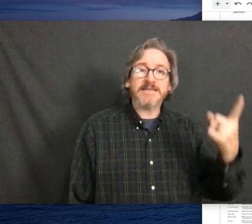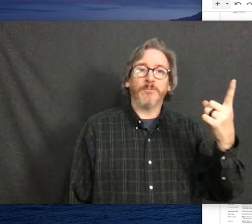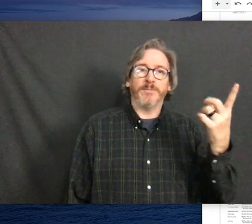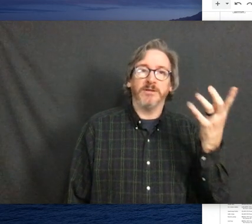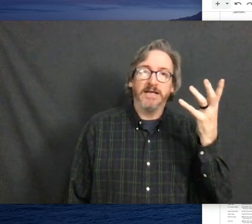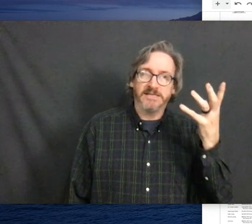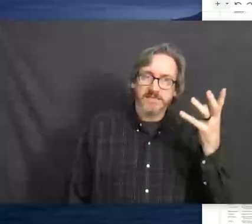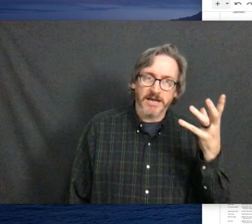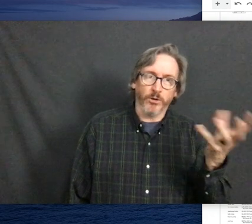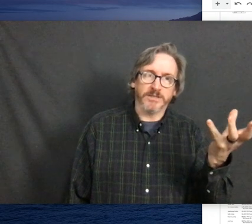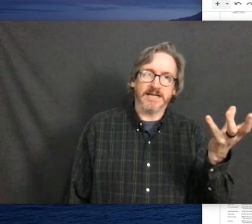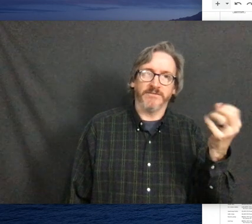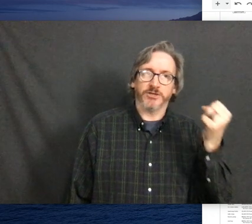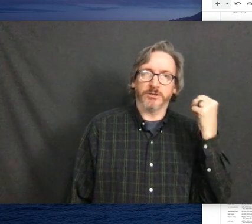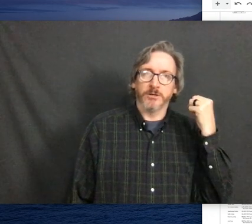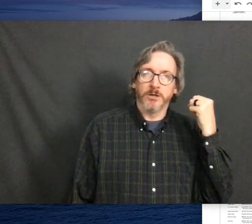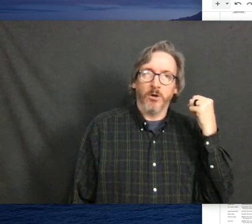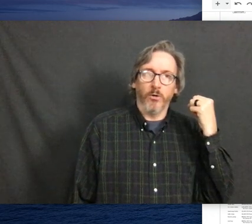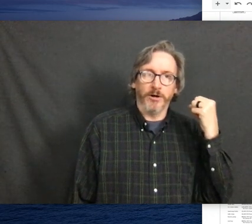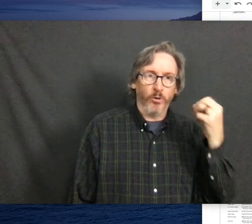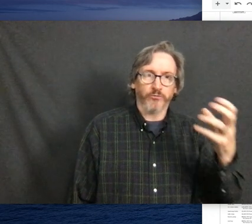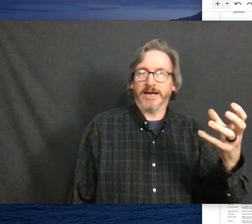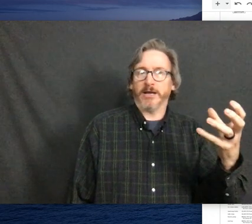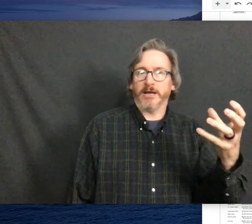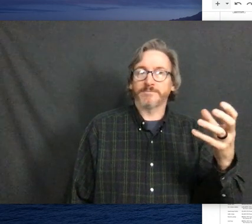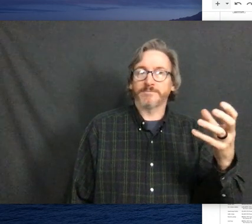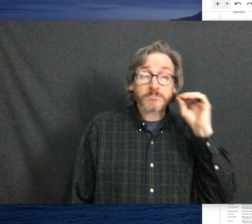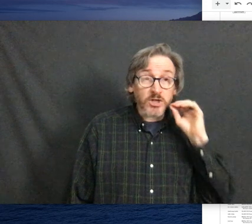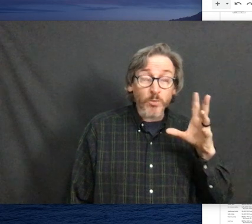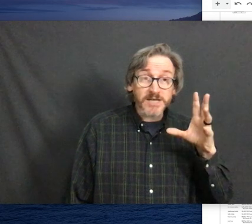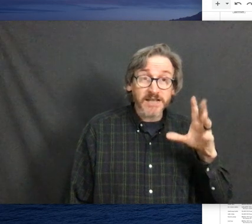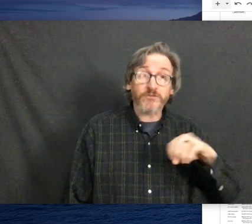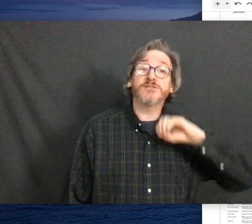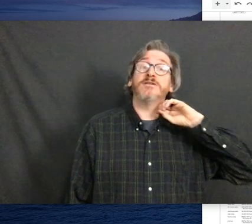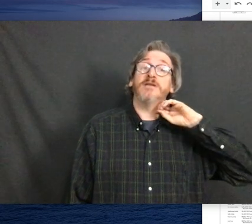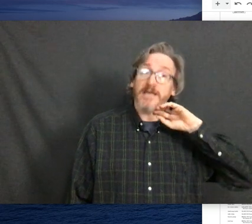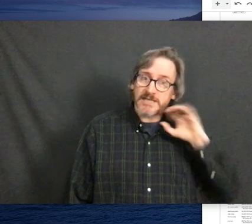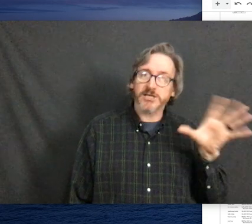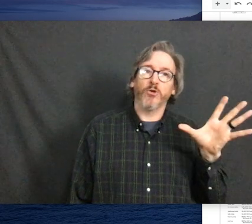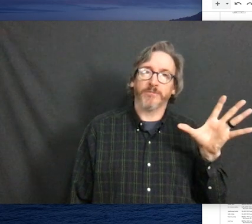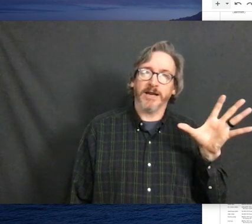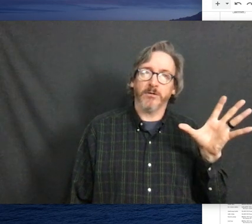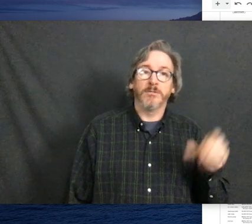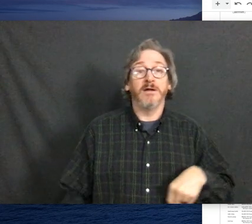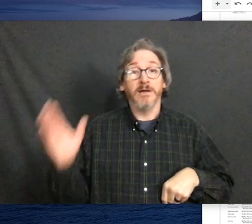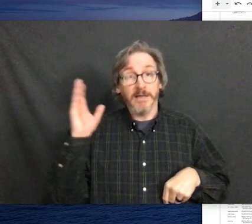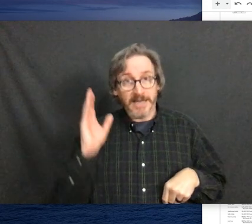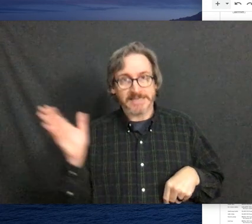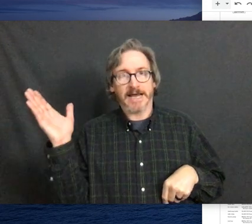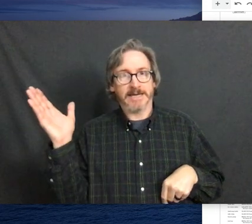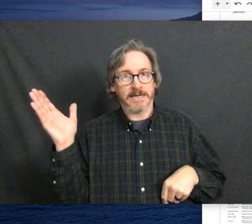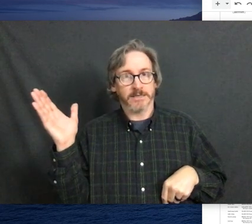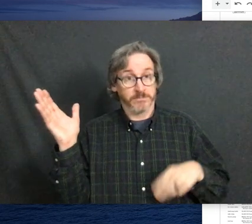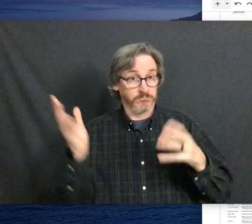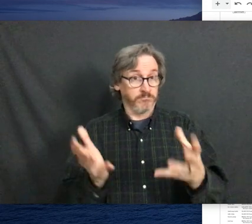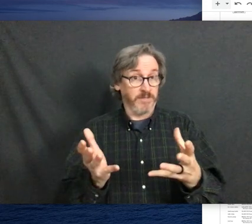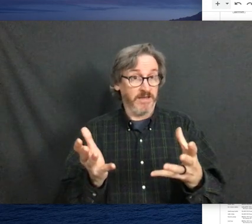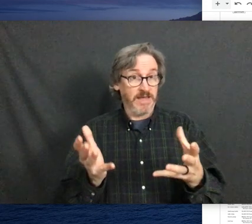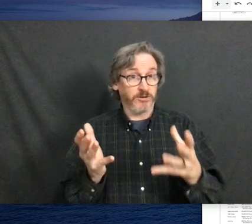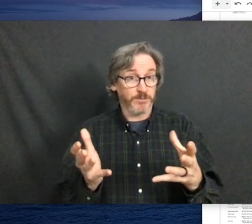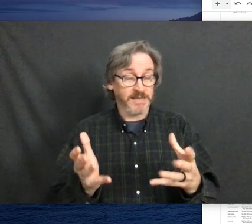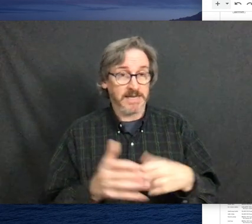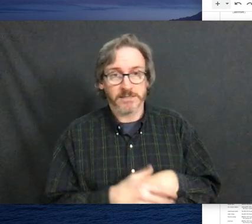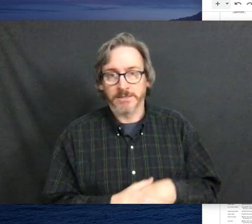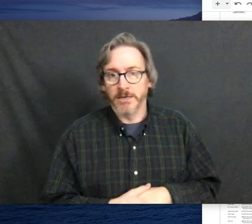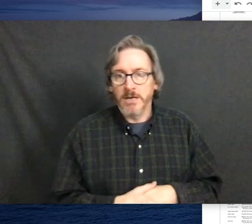and then tell people it's an old television or an old radio. You want to say first, it's an old radio. It's got antennas.